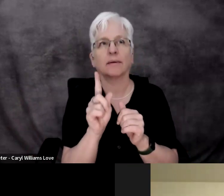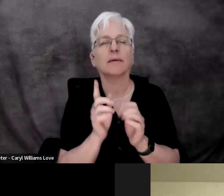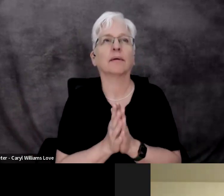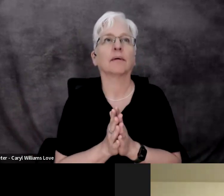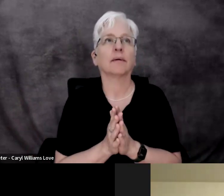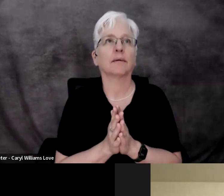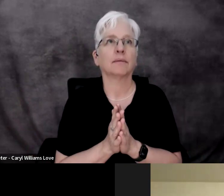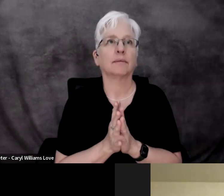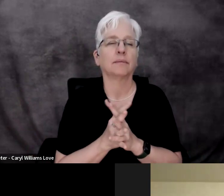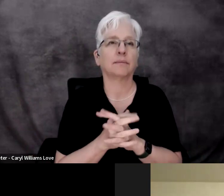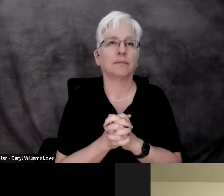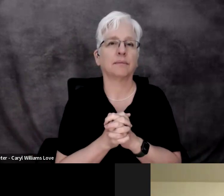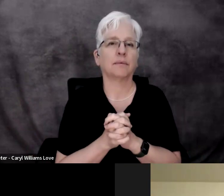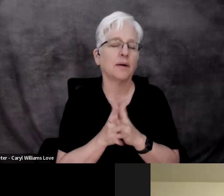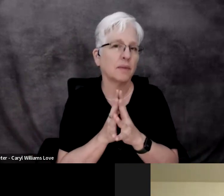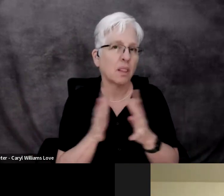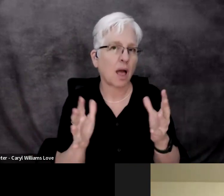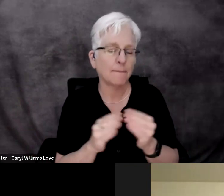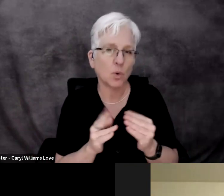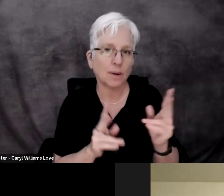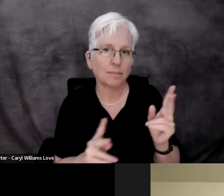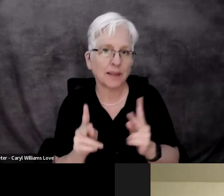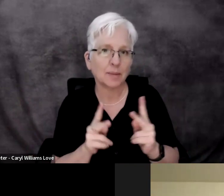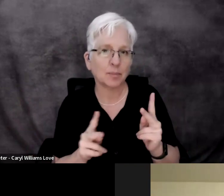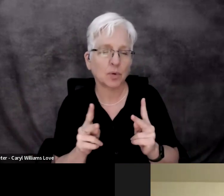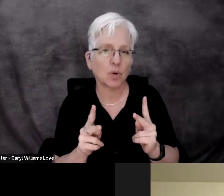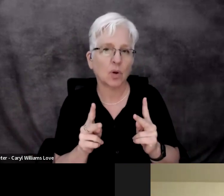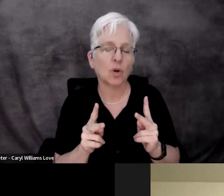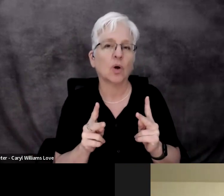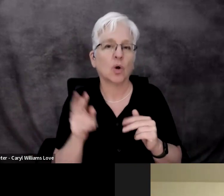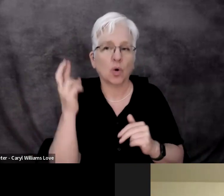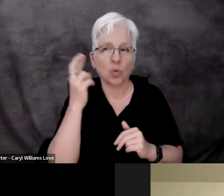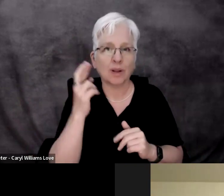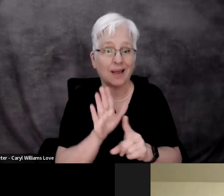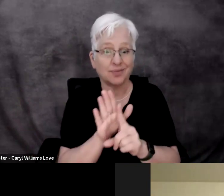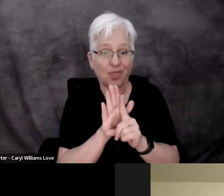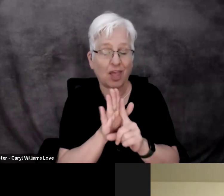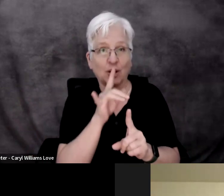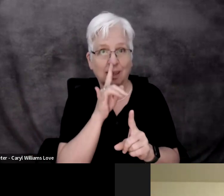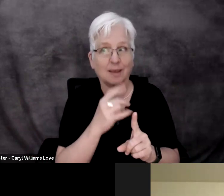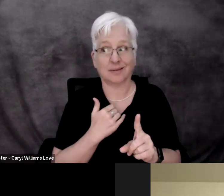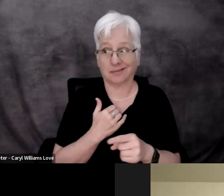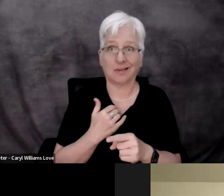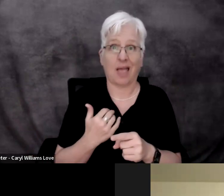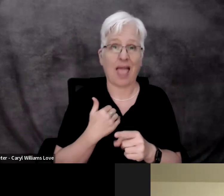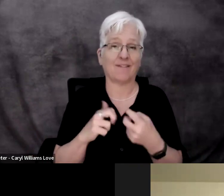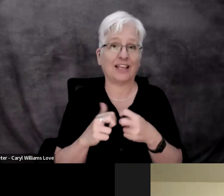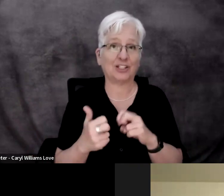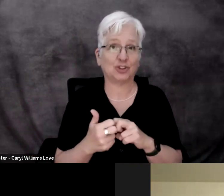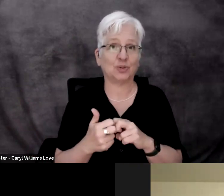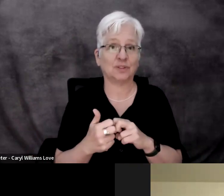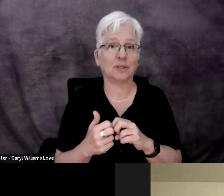it's a lot more people who are realizing that their kids are having issues more